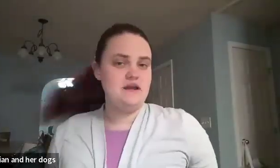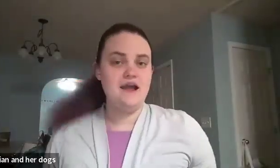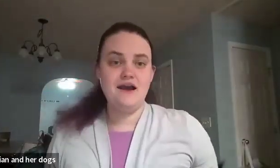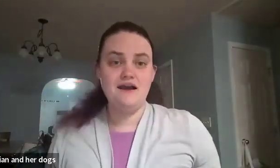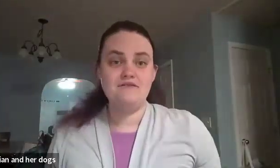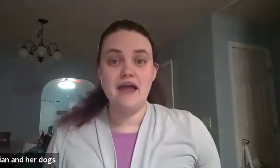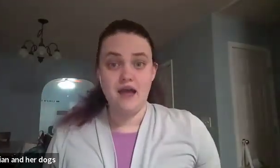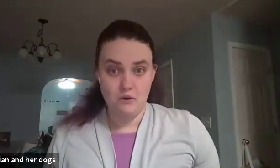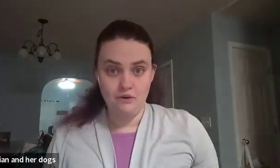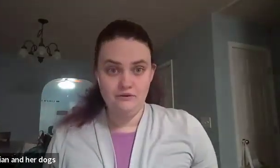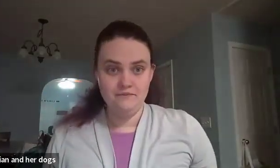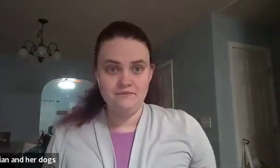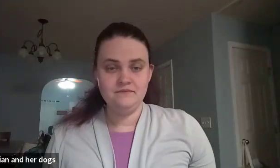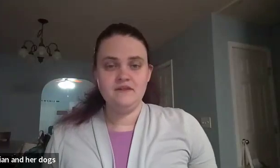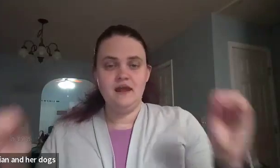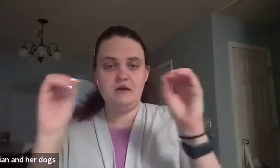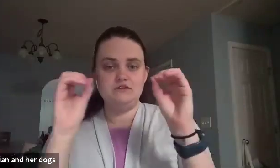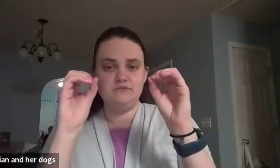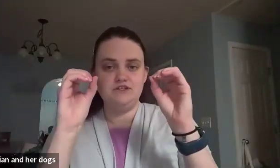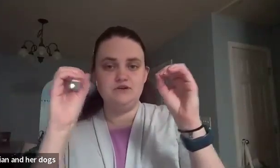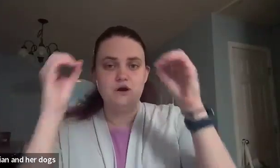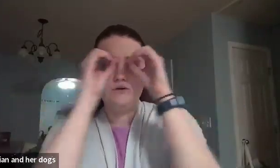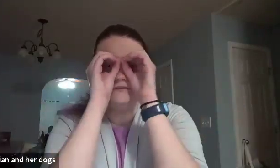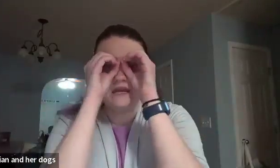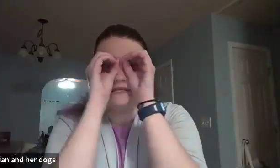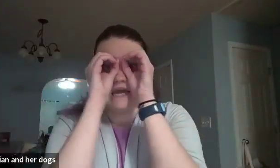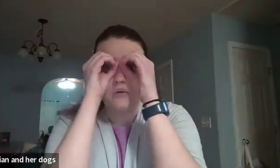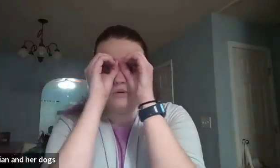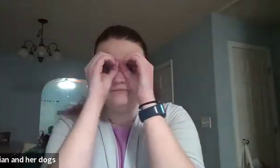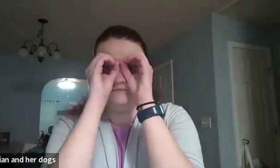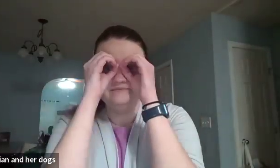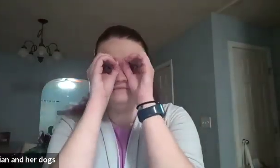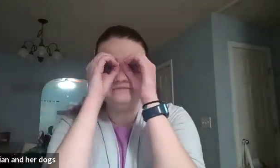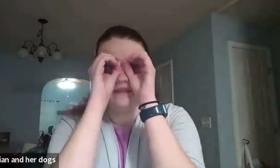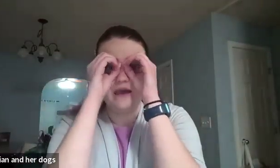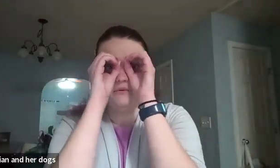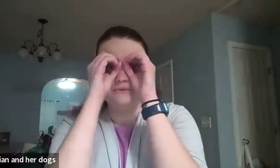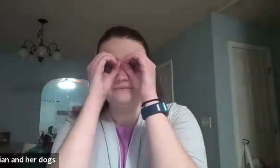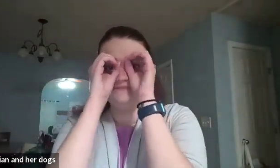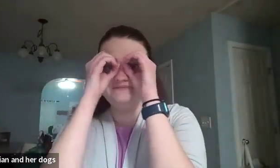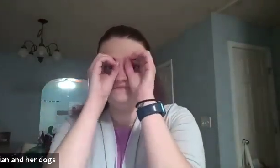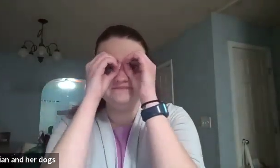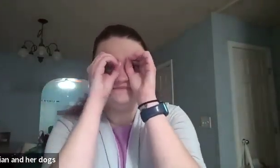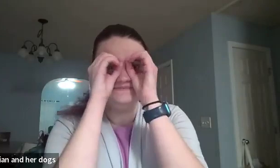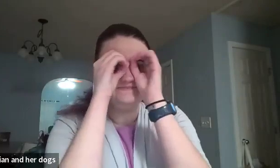Then we have owl. Owl's going to be 2 O's and it's owl. Owl.